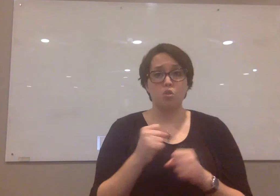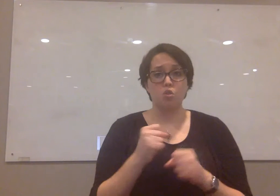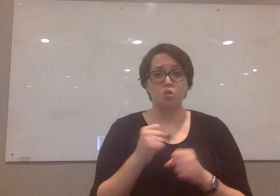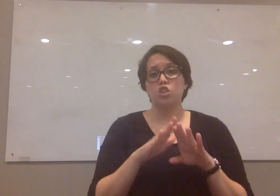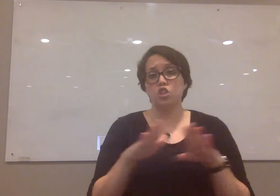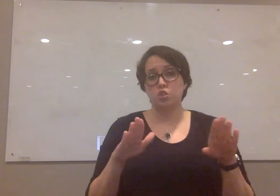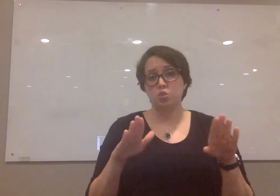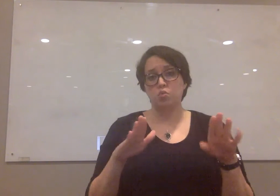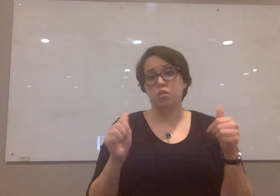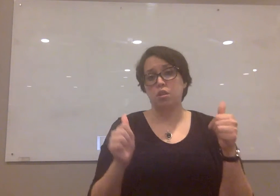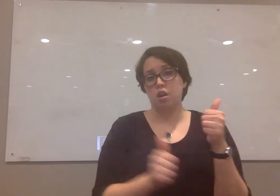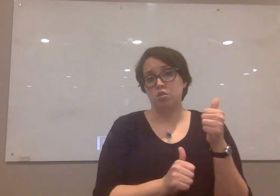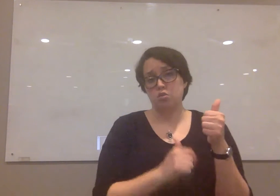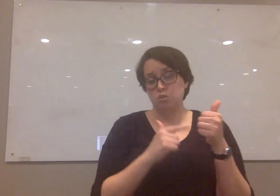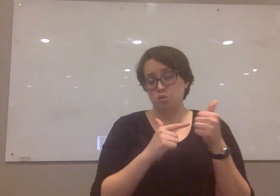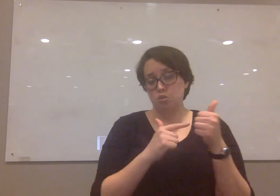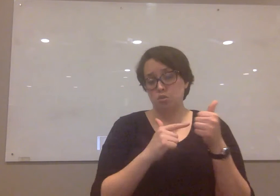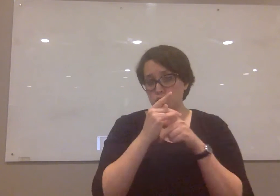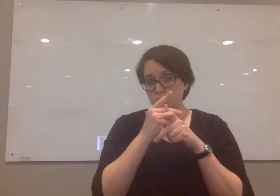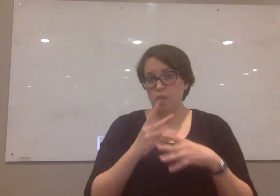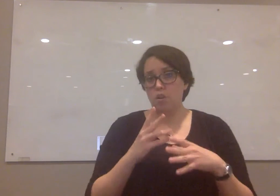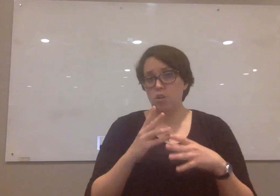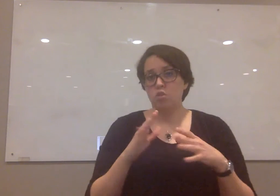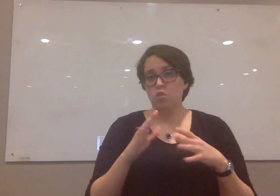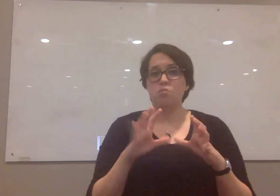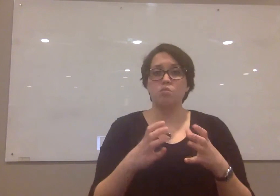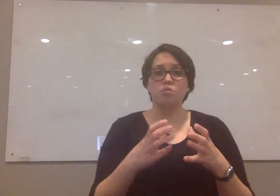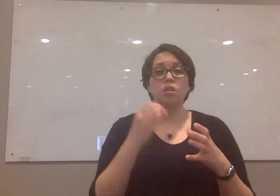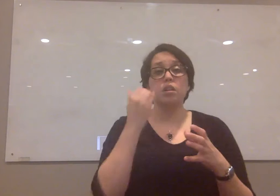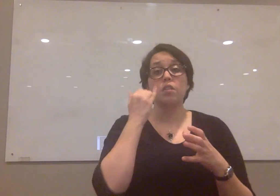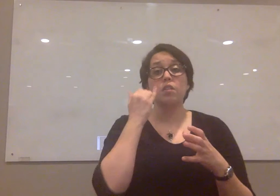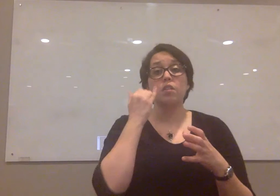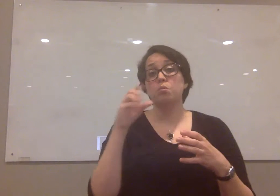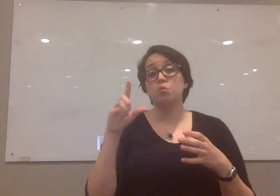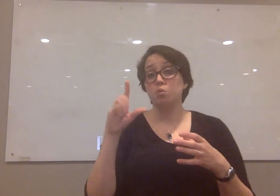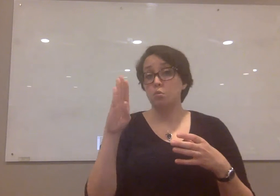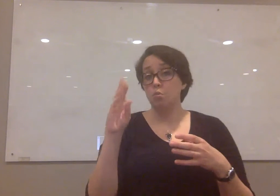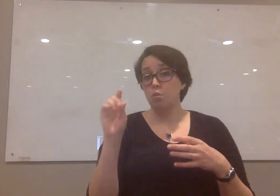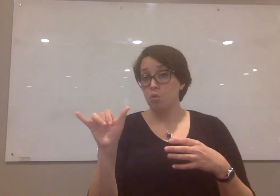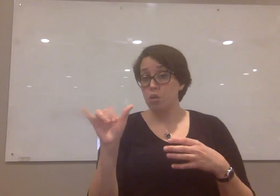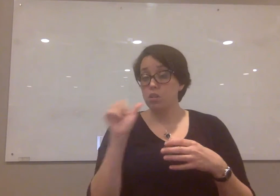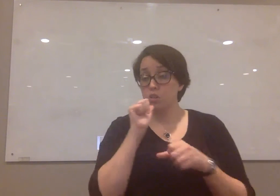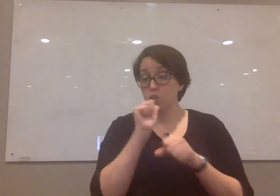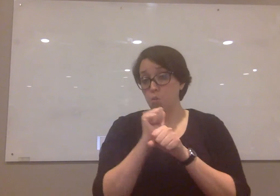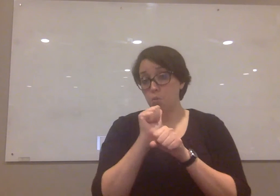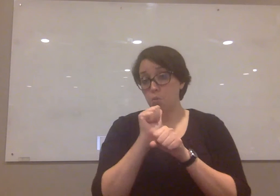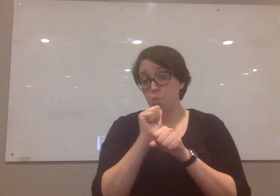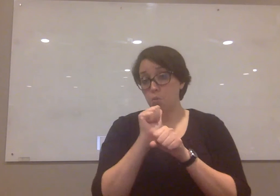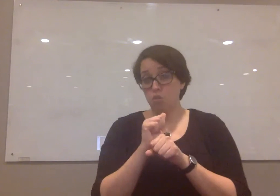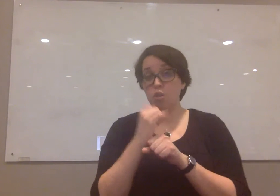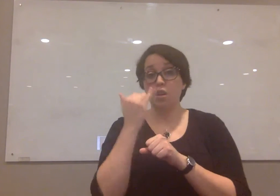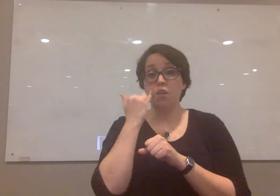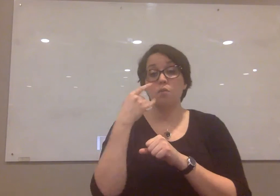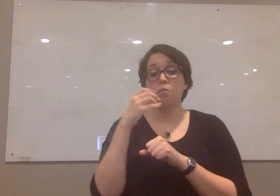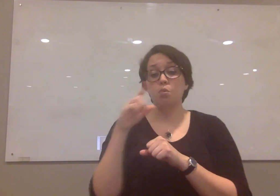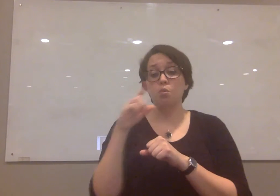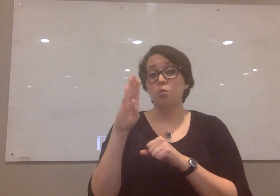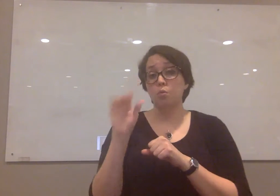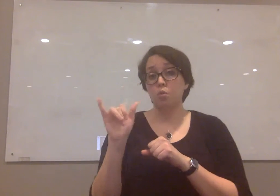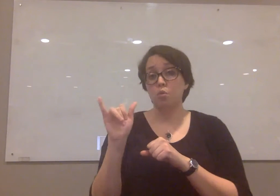supervisor as your own way to do a pool if something like Pool Boy doesn't work for you. This could be the case if like Pool Boy's customization options